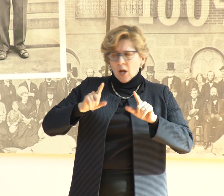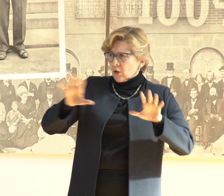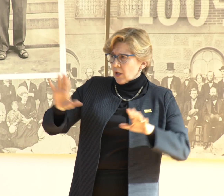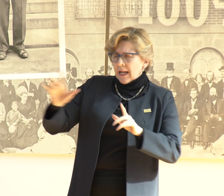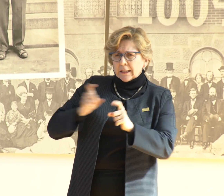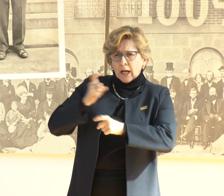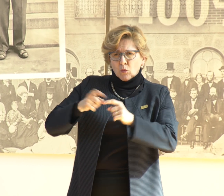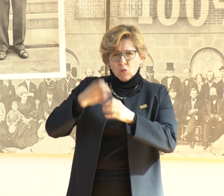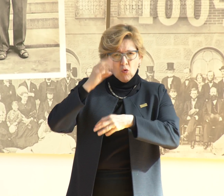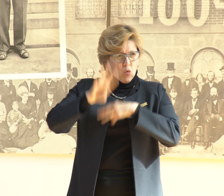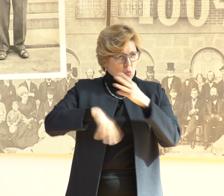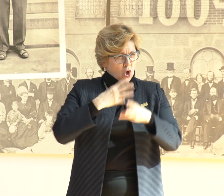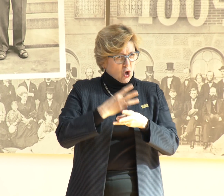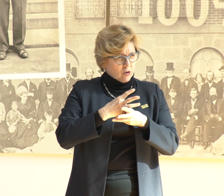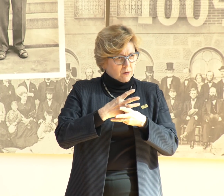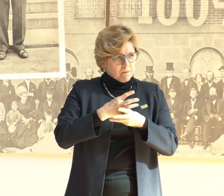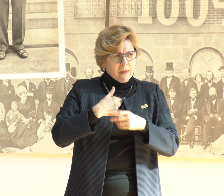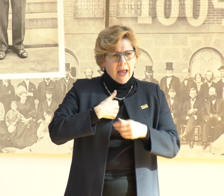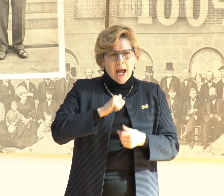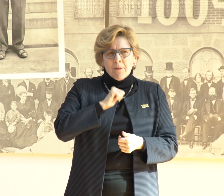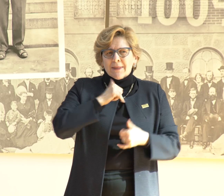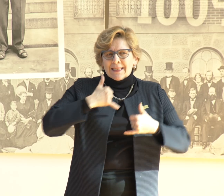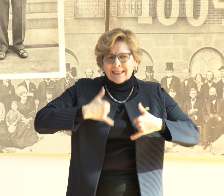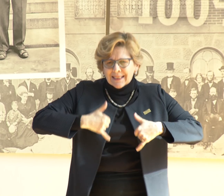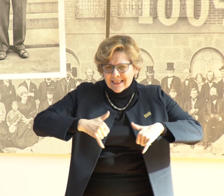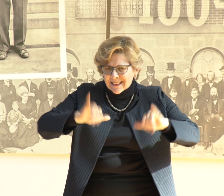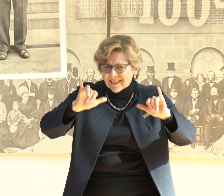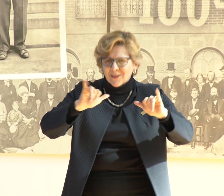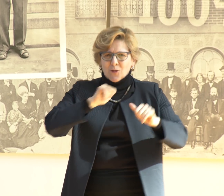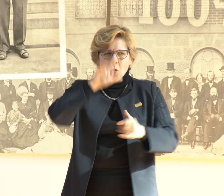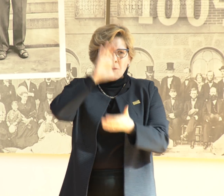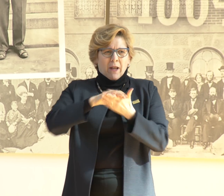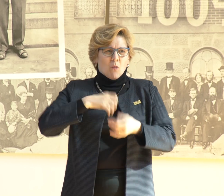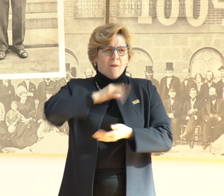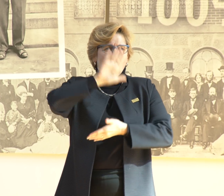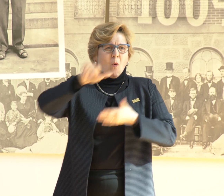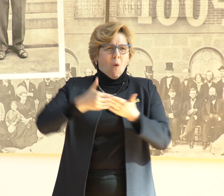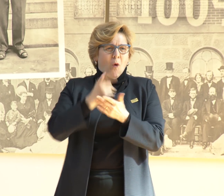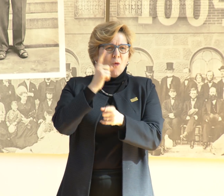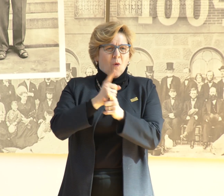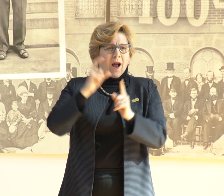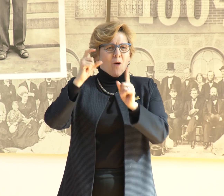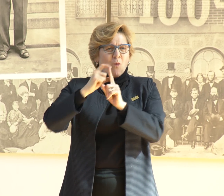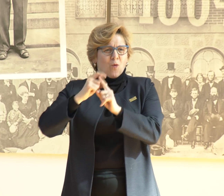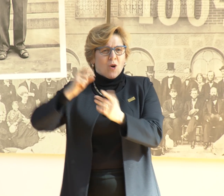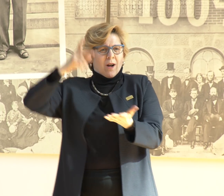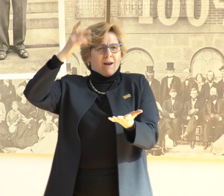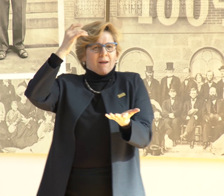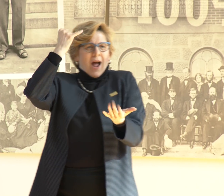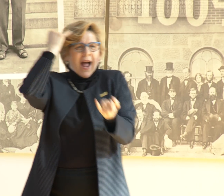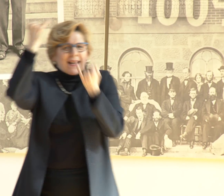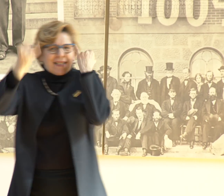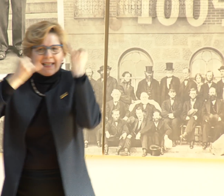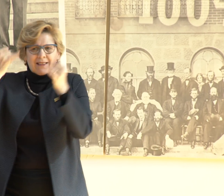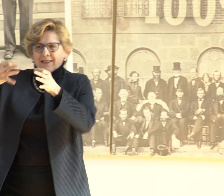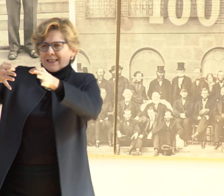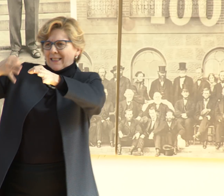Now, looking at Bernard Bragg's contribution to the world through his acting, I still don't believe